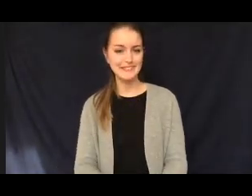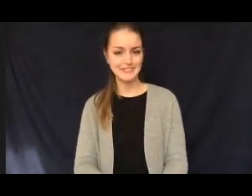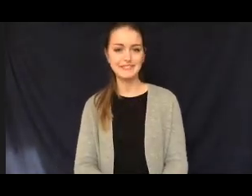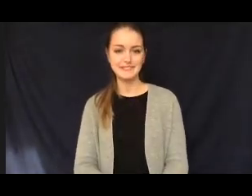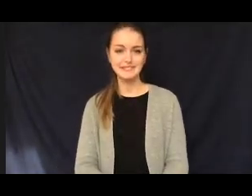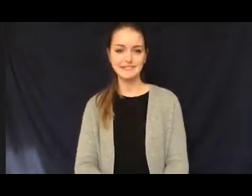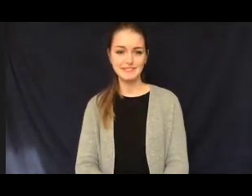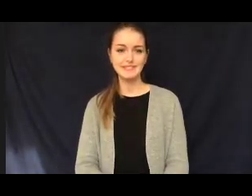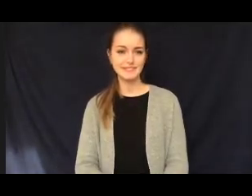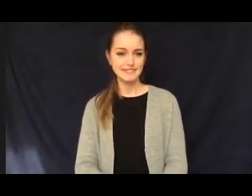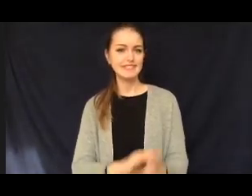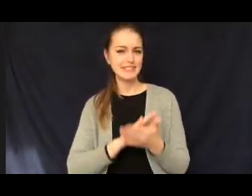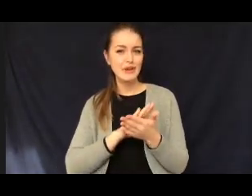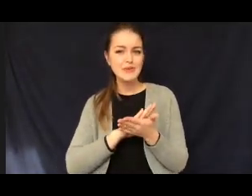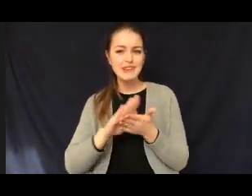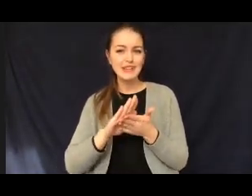Very nice concept.